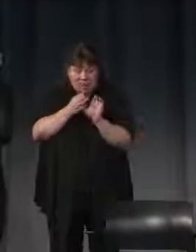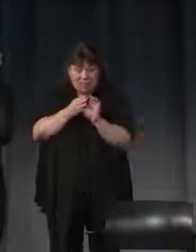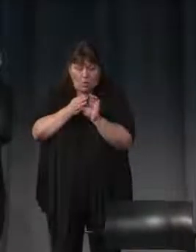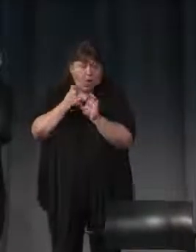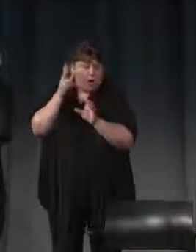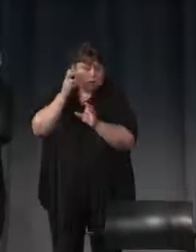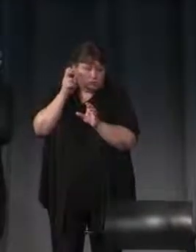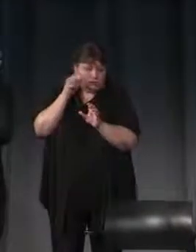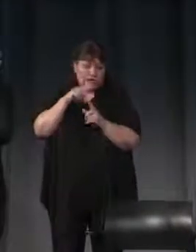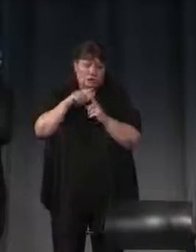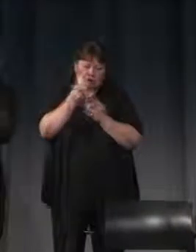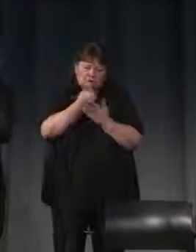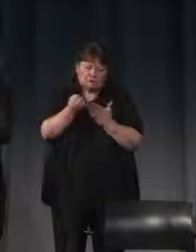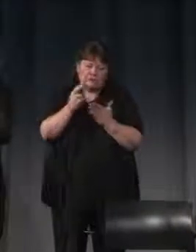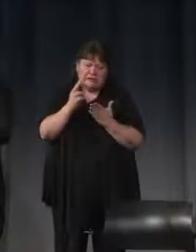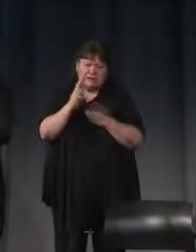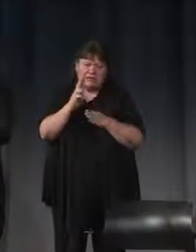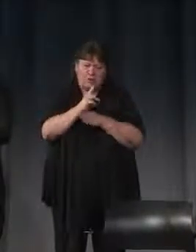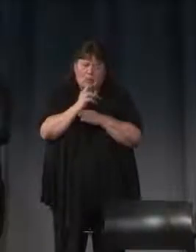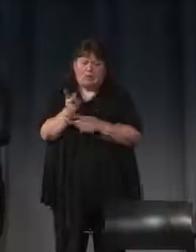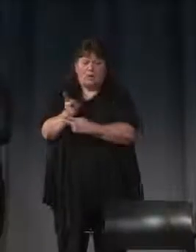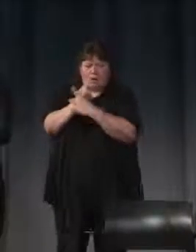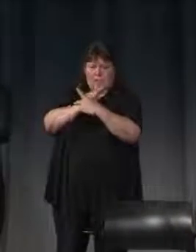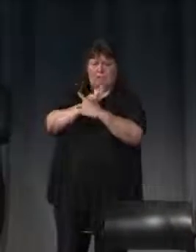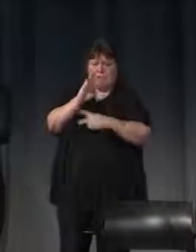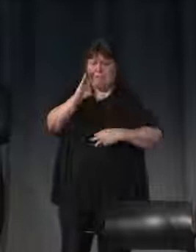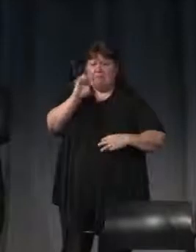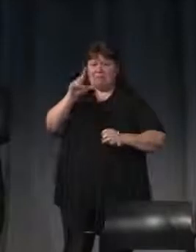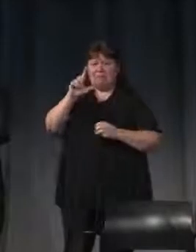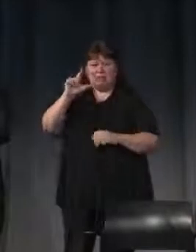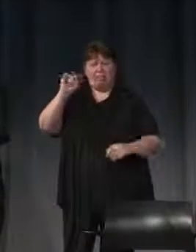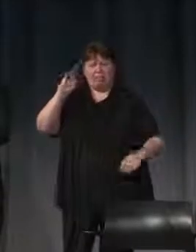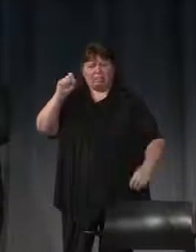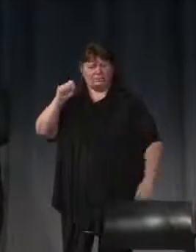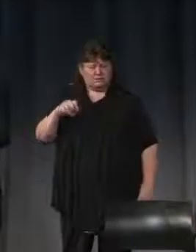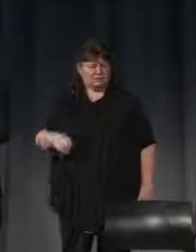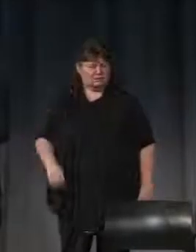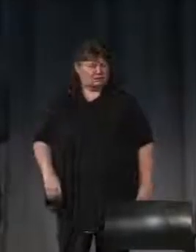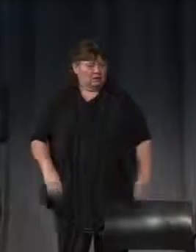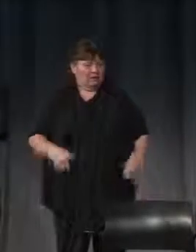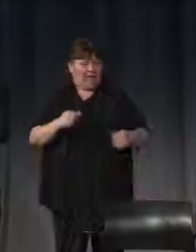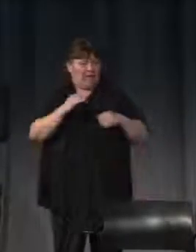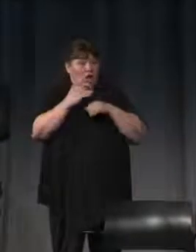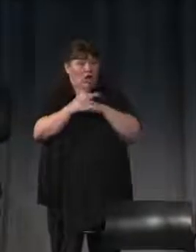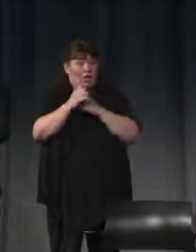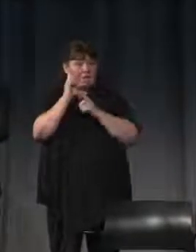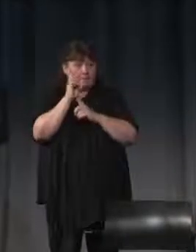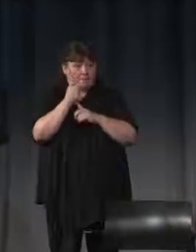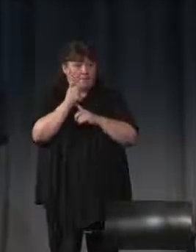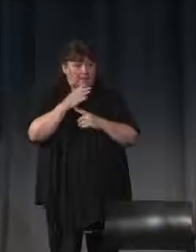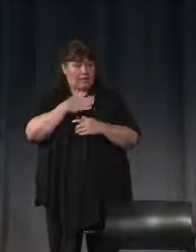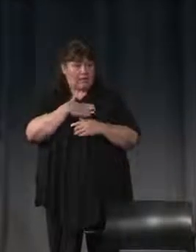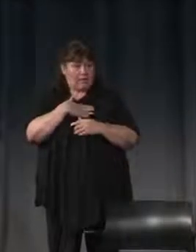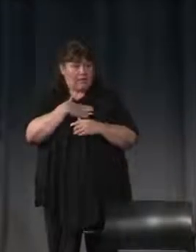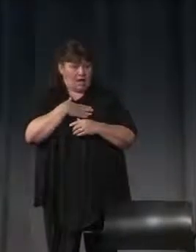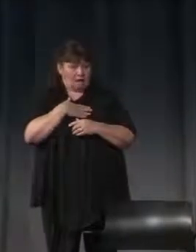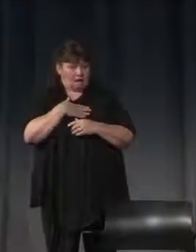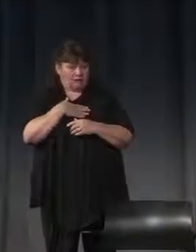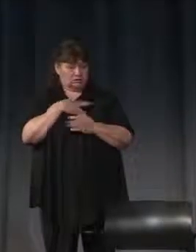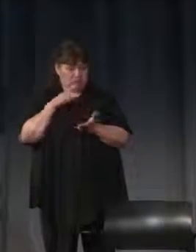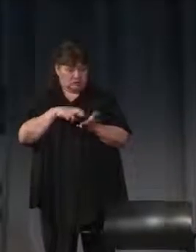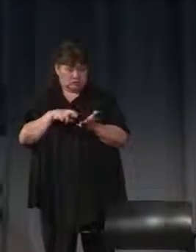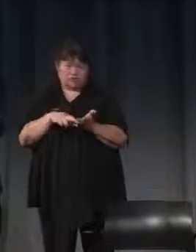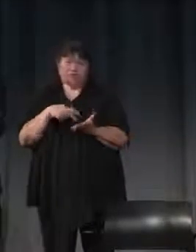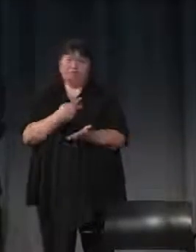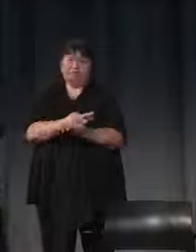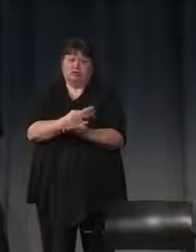psychoacoustics, and they were using equipment that was loaned from Bell Labs. And in fact, an early moment in my turn to this research, when I was